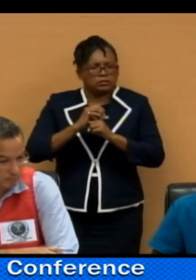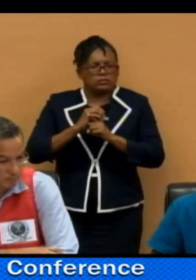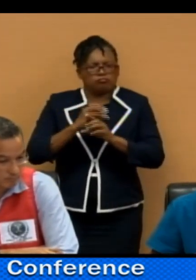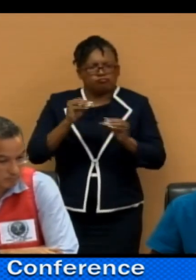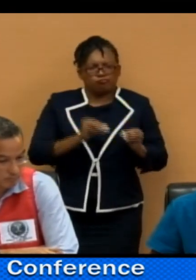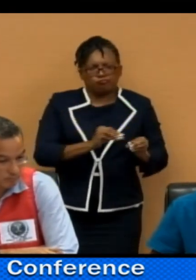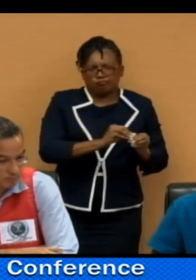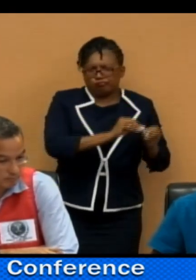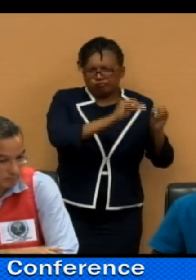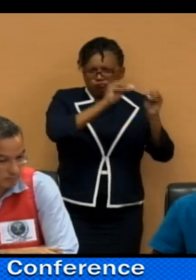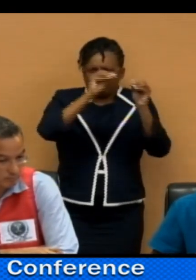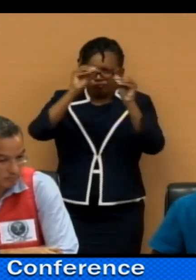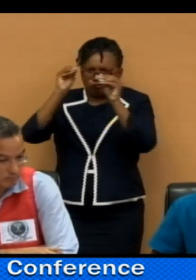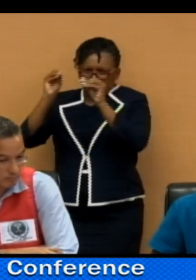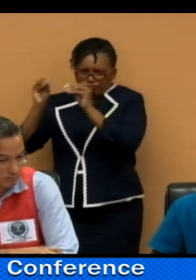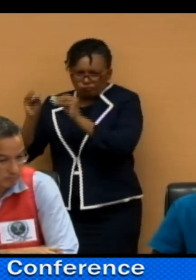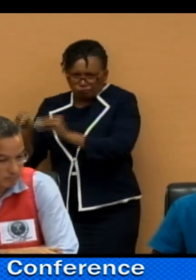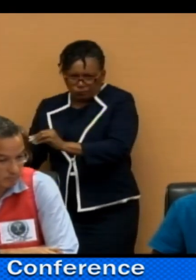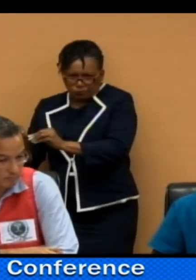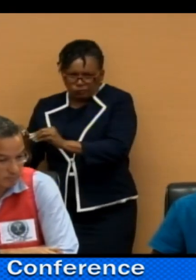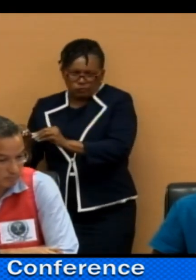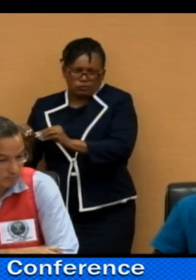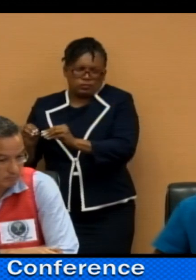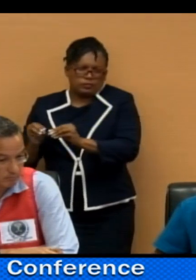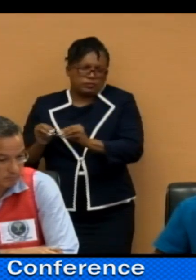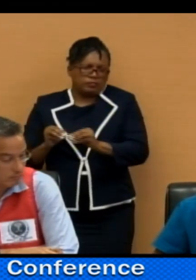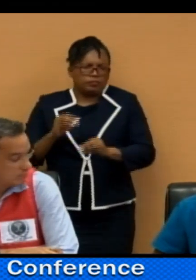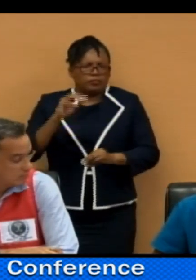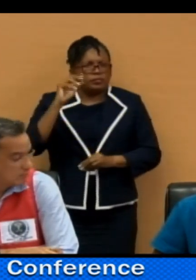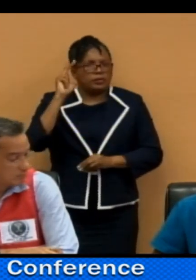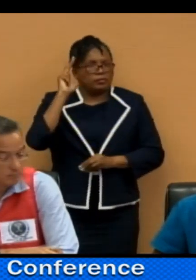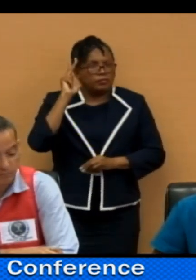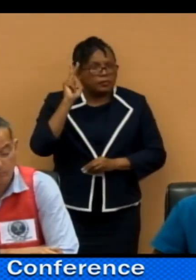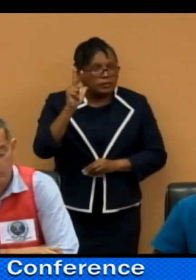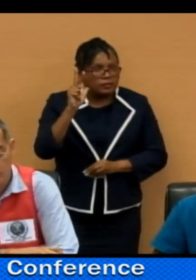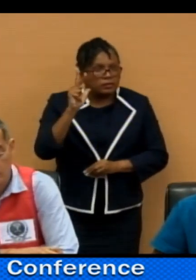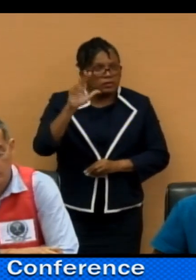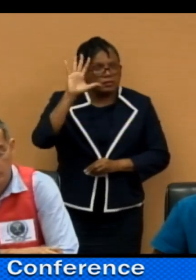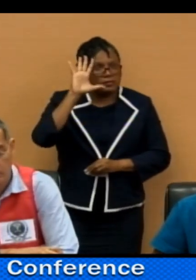transmissibility of the virus happens between the fifth and sixth days of